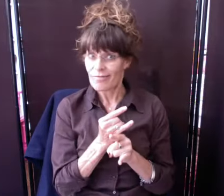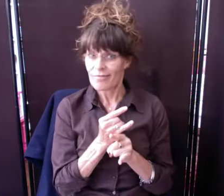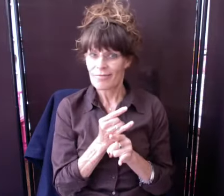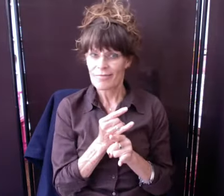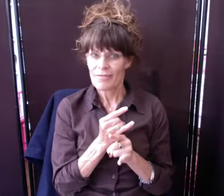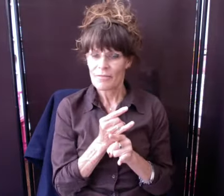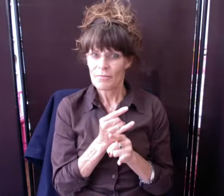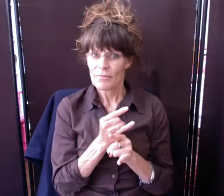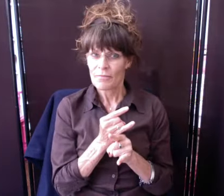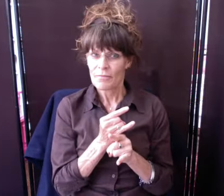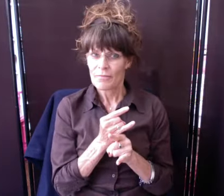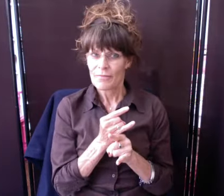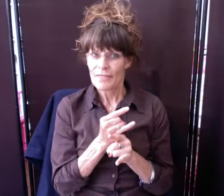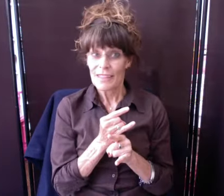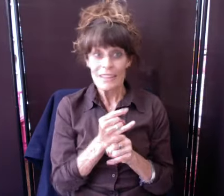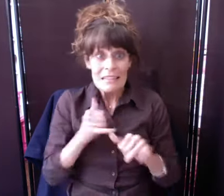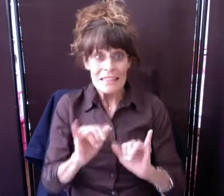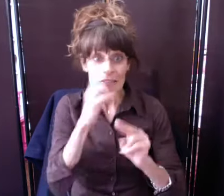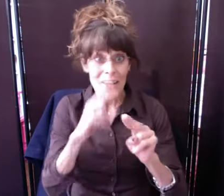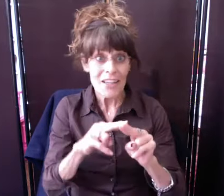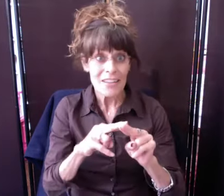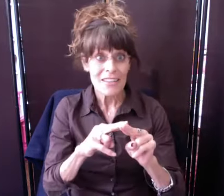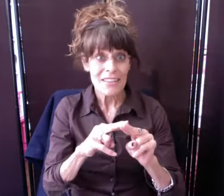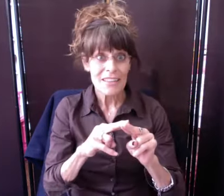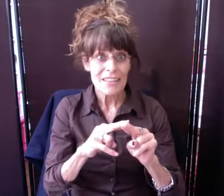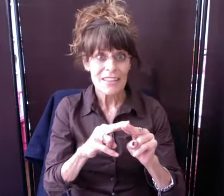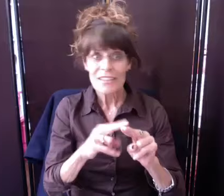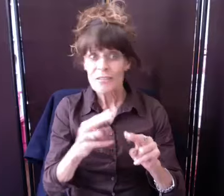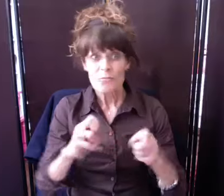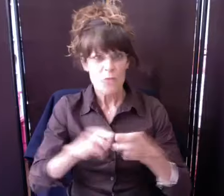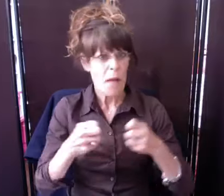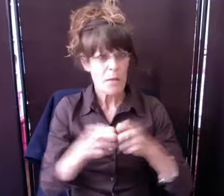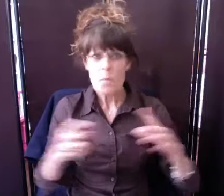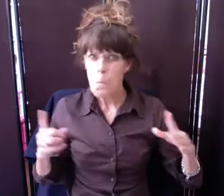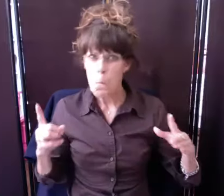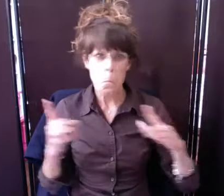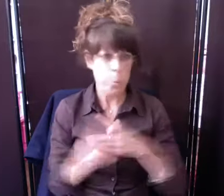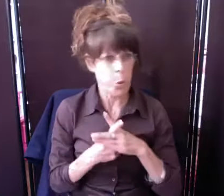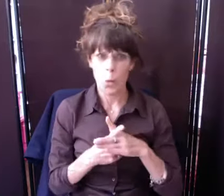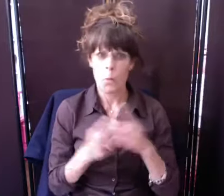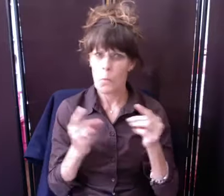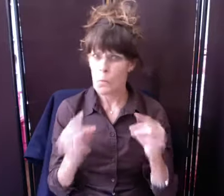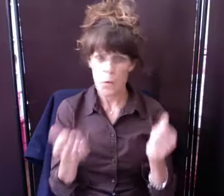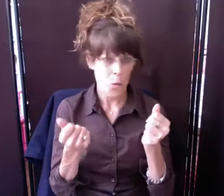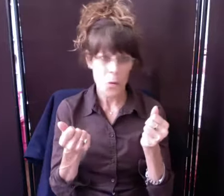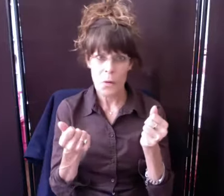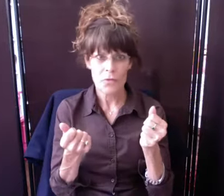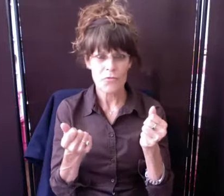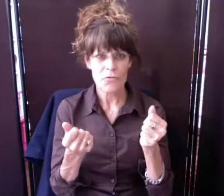it's still the fun though. But I was fun with problems real soon, real quick. And so I found speed, and it